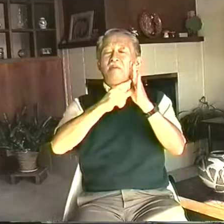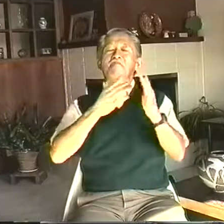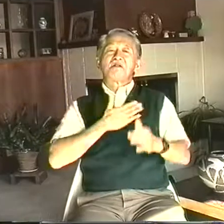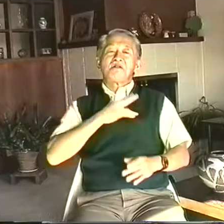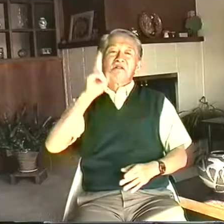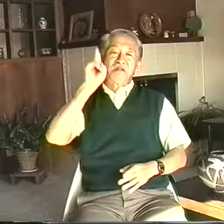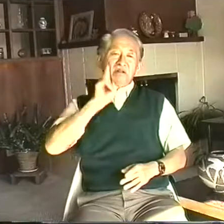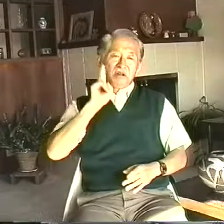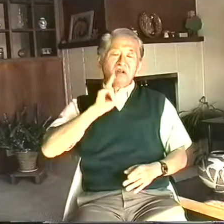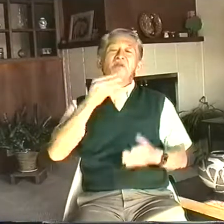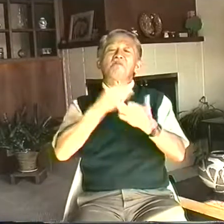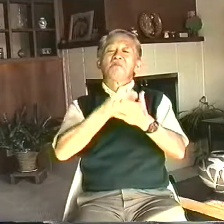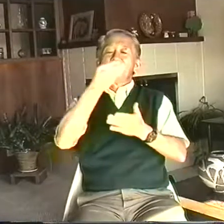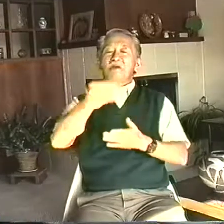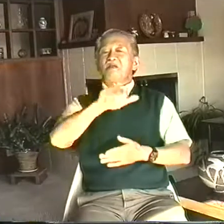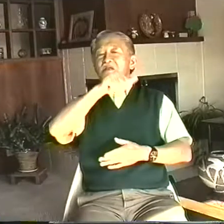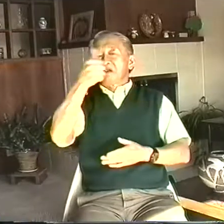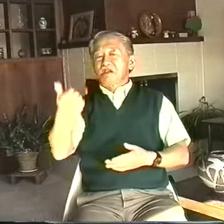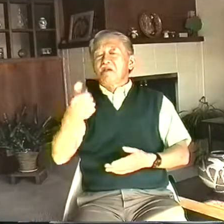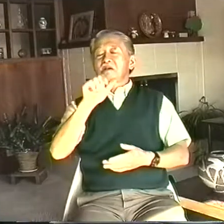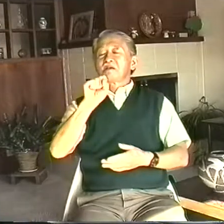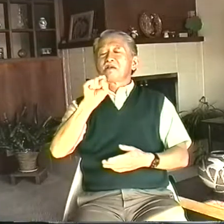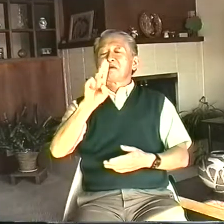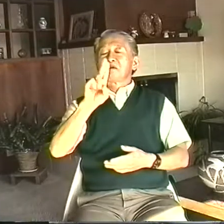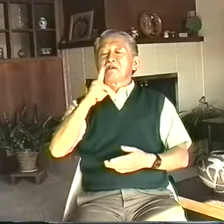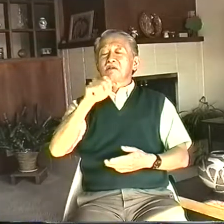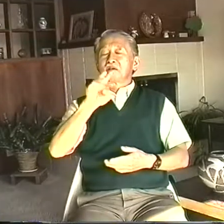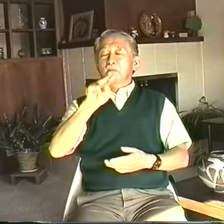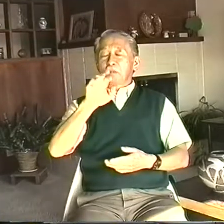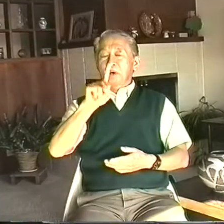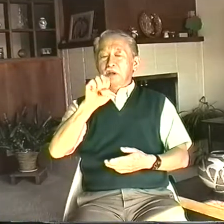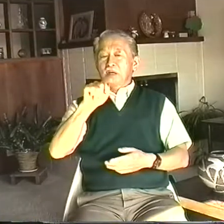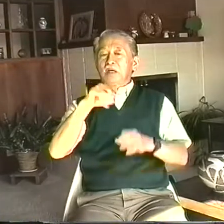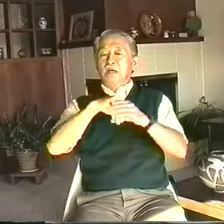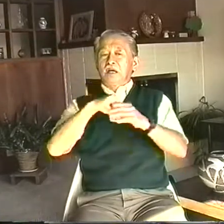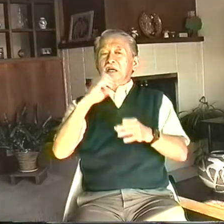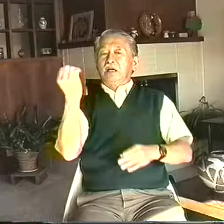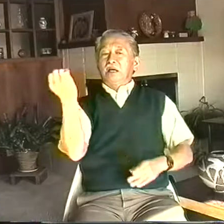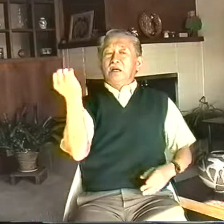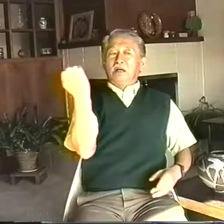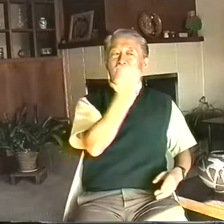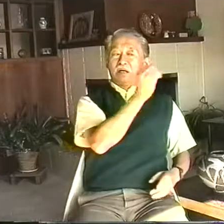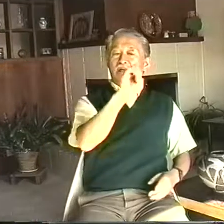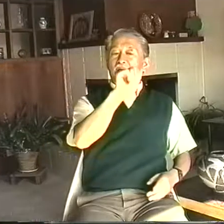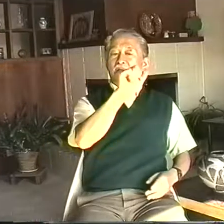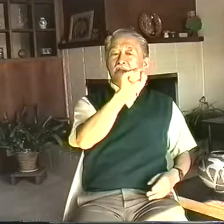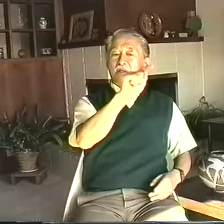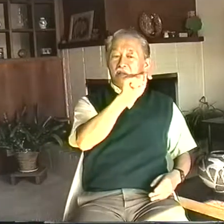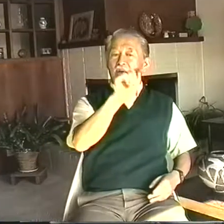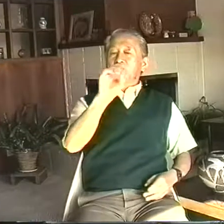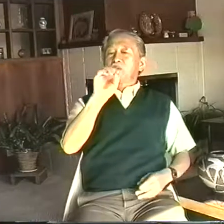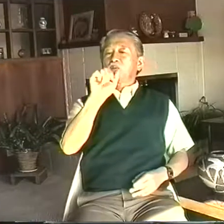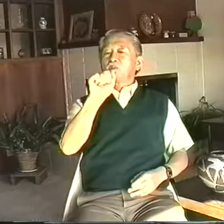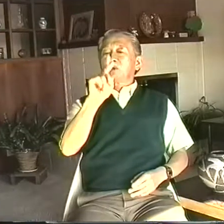Oakland. Later on, my uncle purchased another supermarket in East